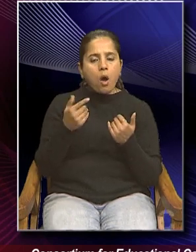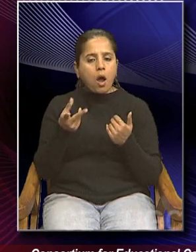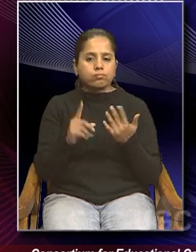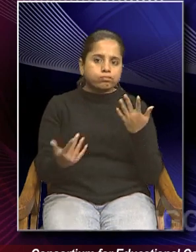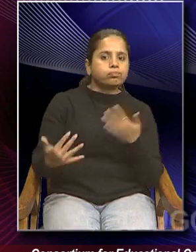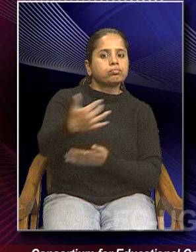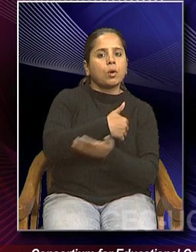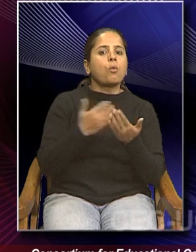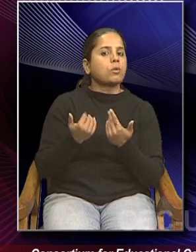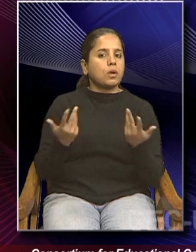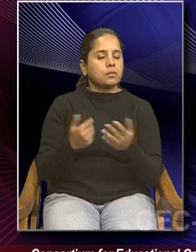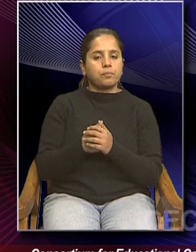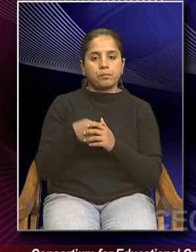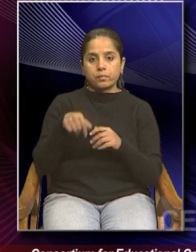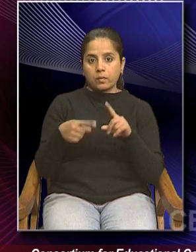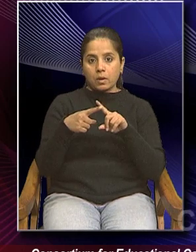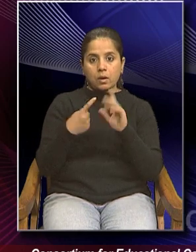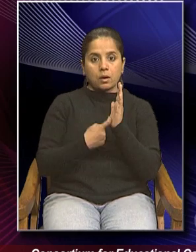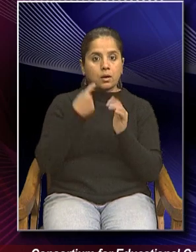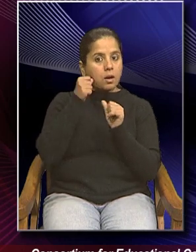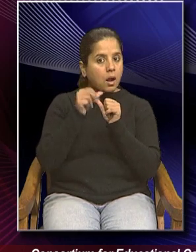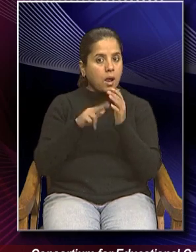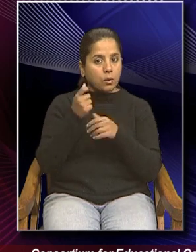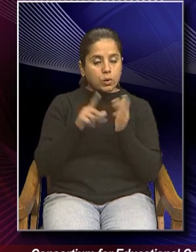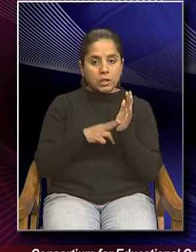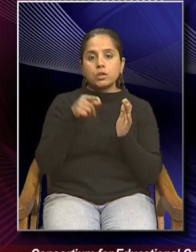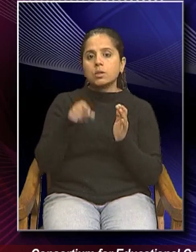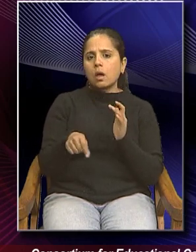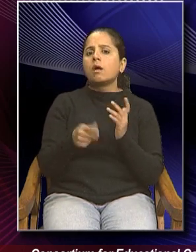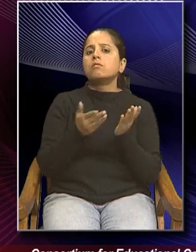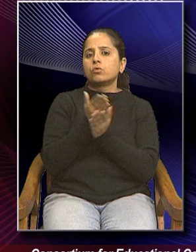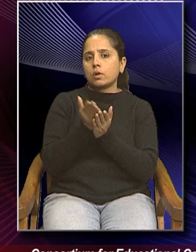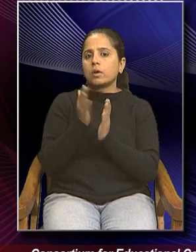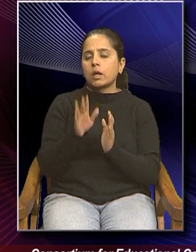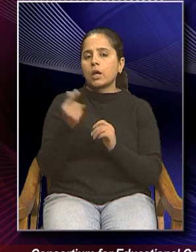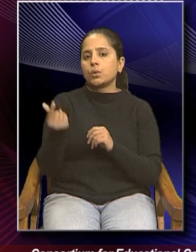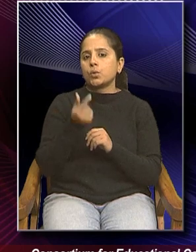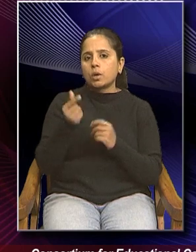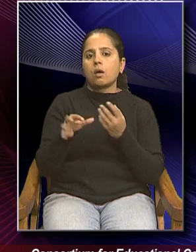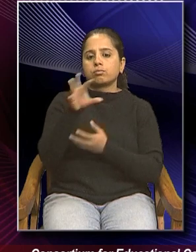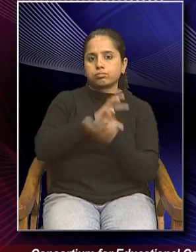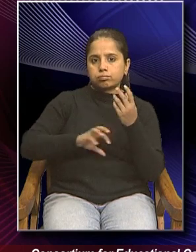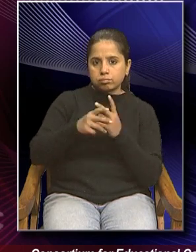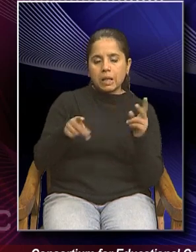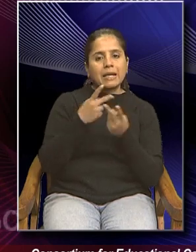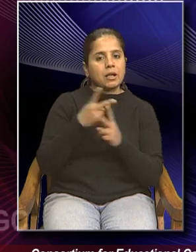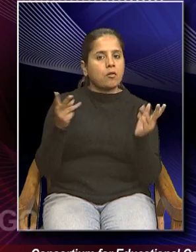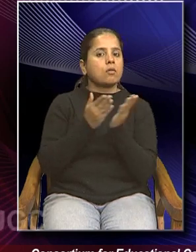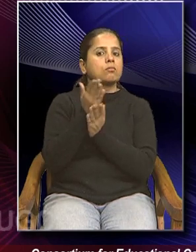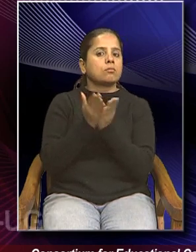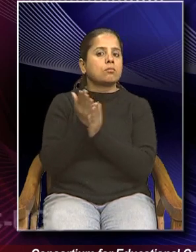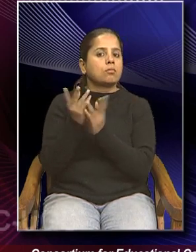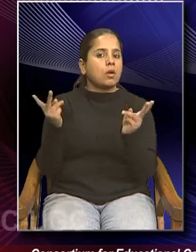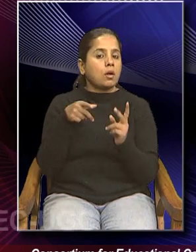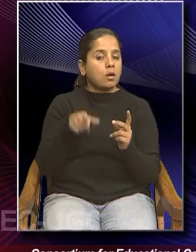reconciled? Triangulation, thus, is a technique that utilizes a combination of several methodologies